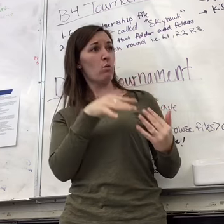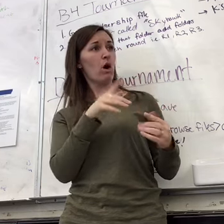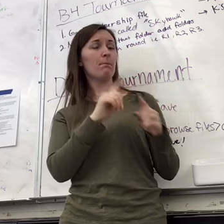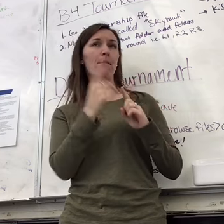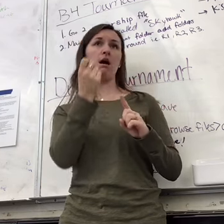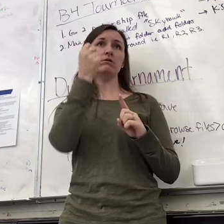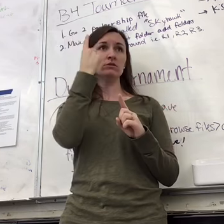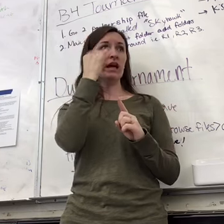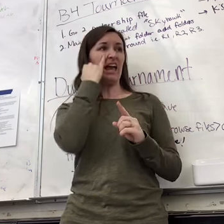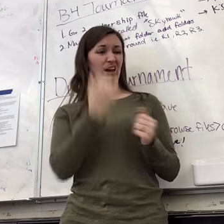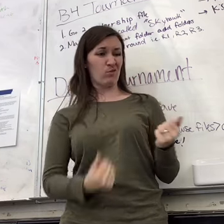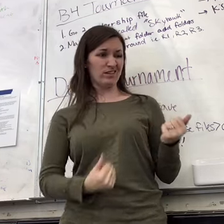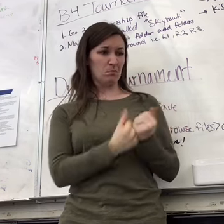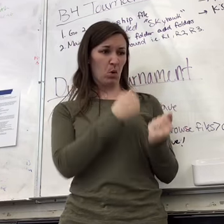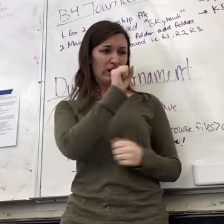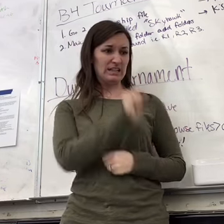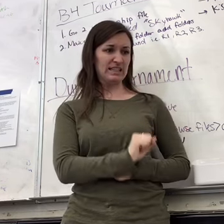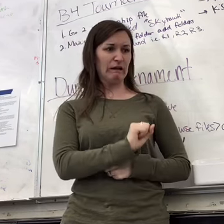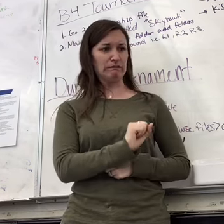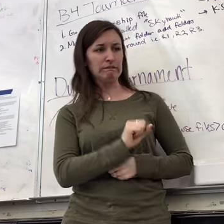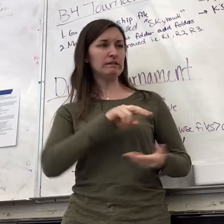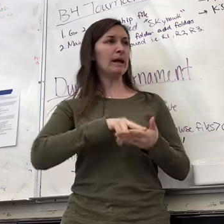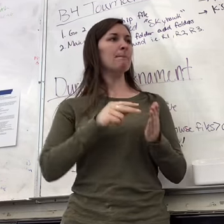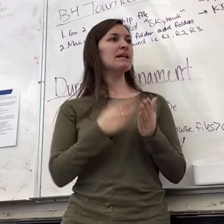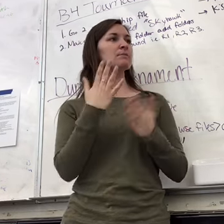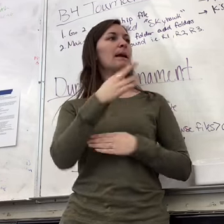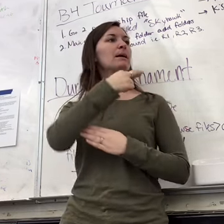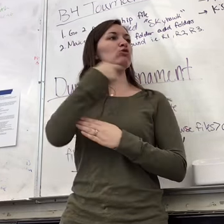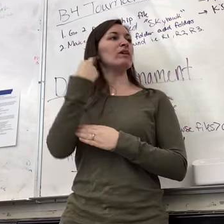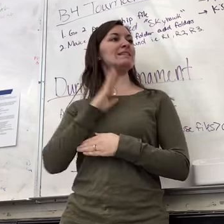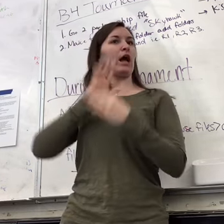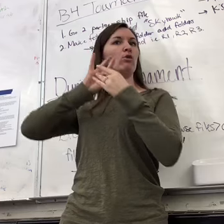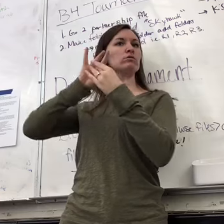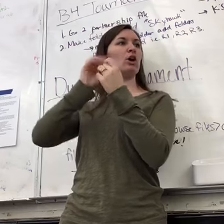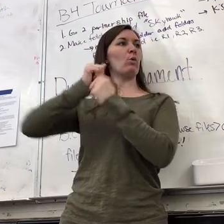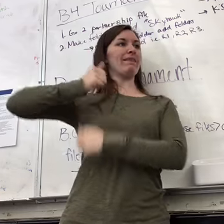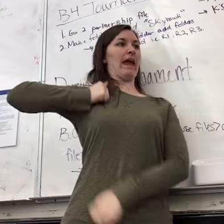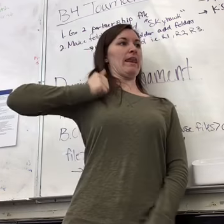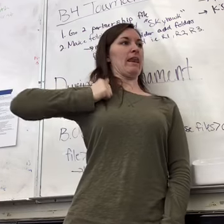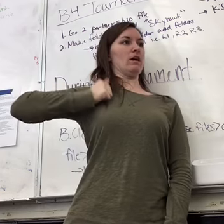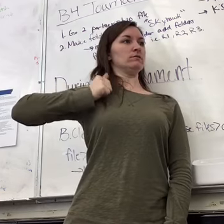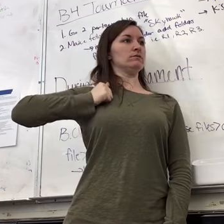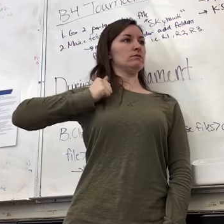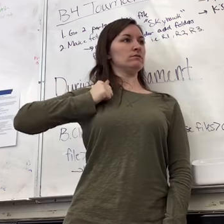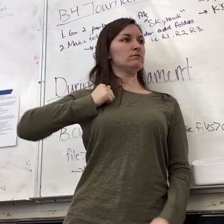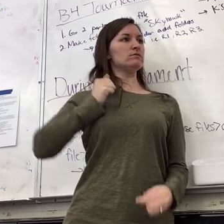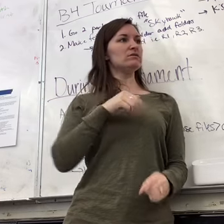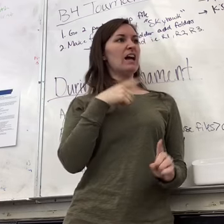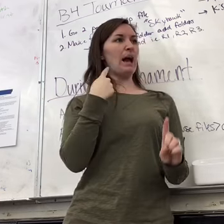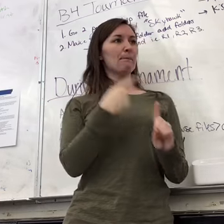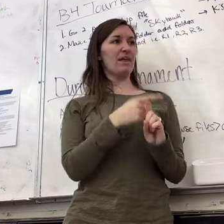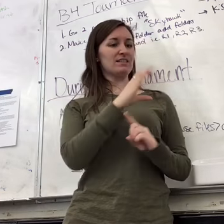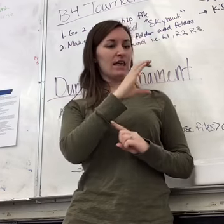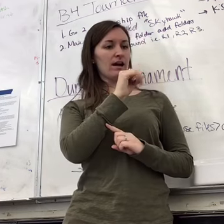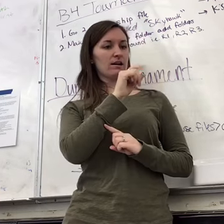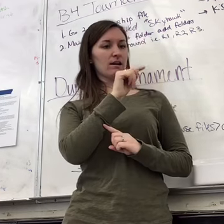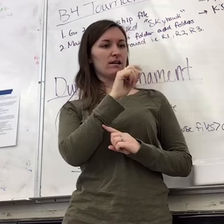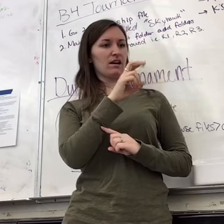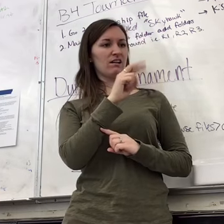and also risk having a massive war, and also risk having that cotton cut off when the Civil War ends.